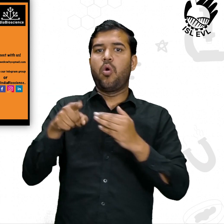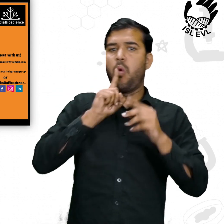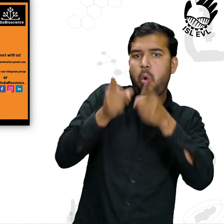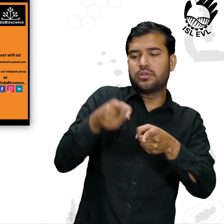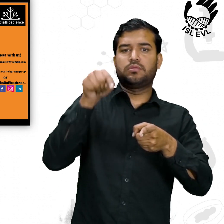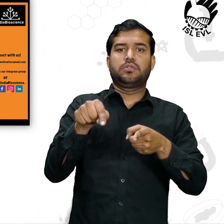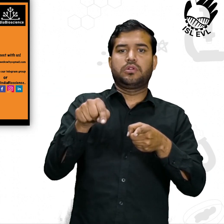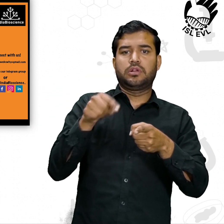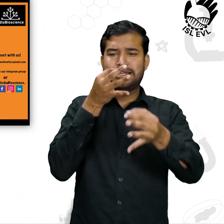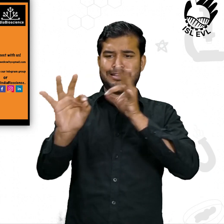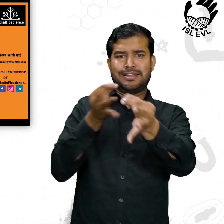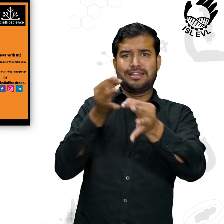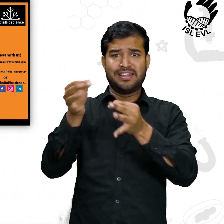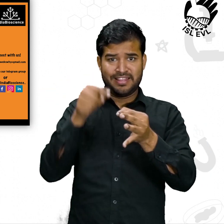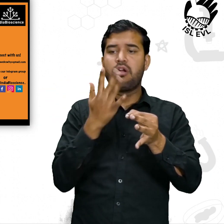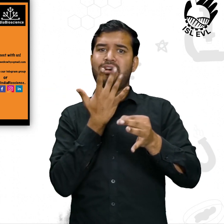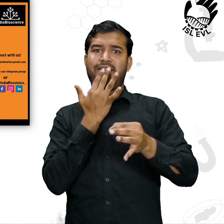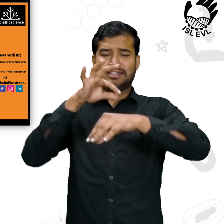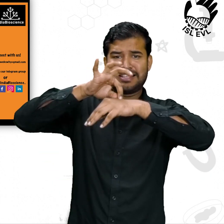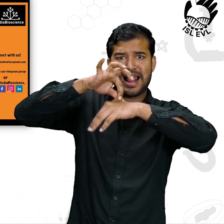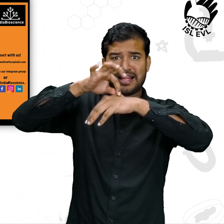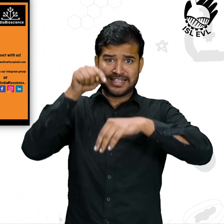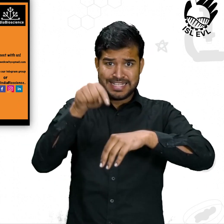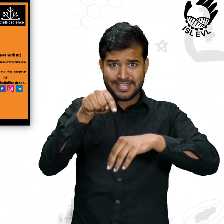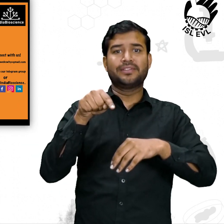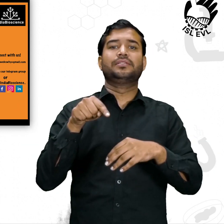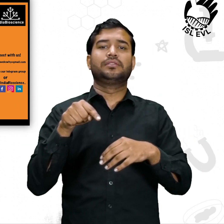body direct the melanocytes to create the stripe pattern?